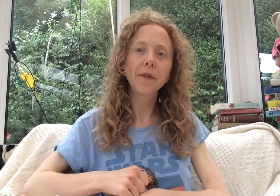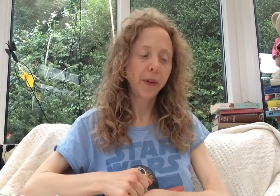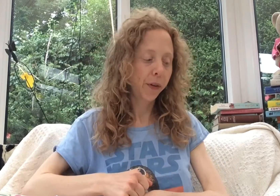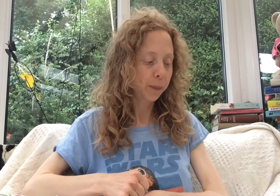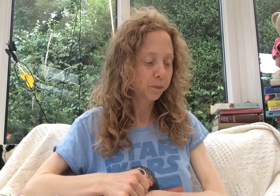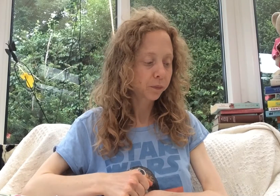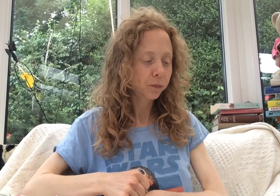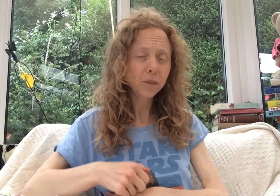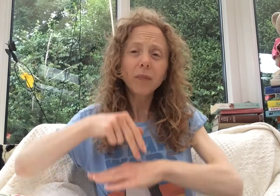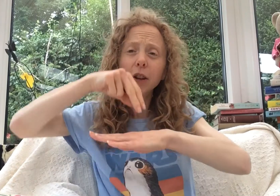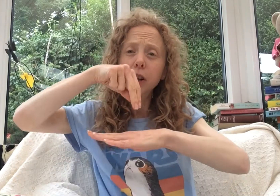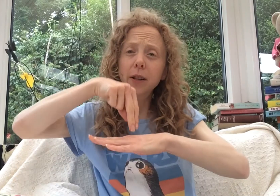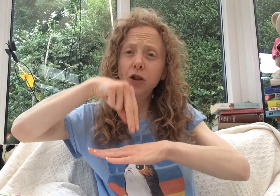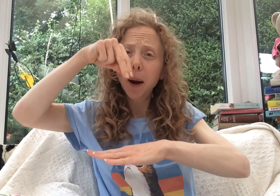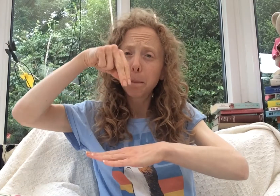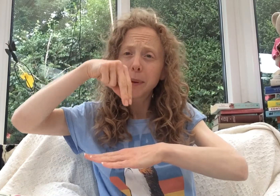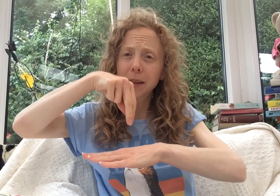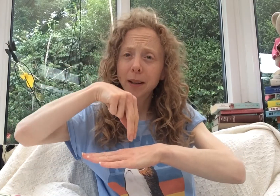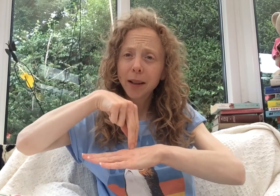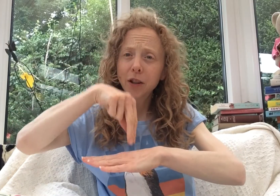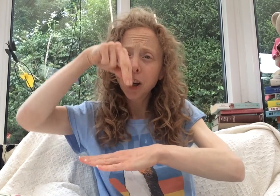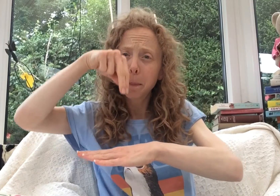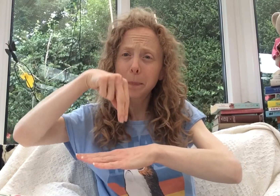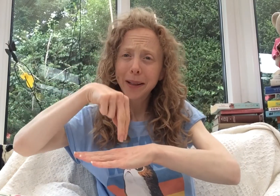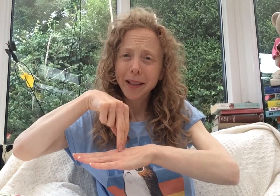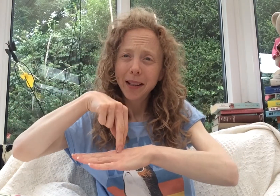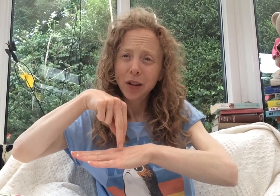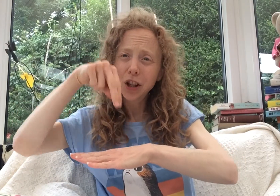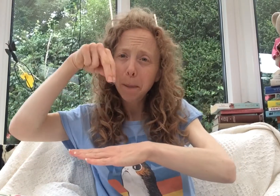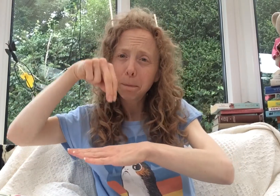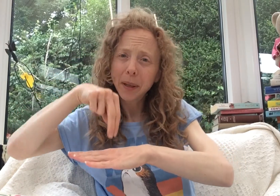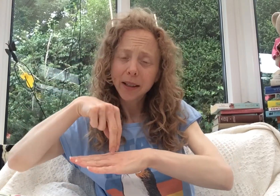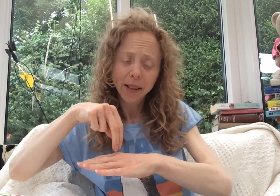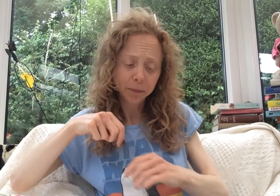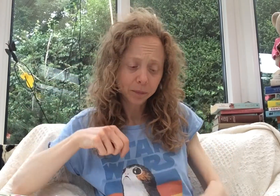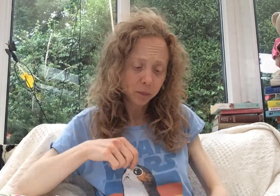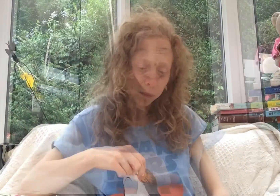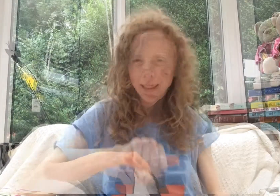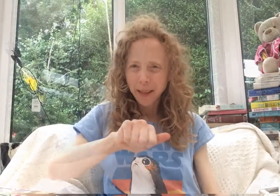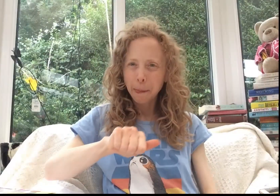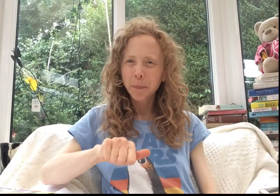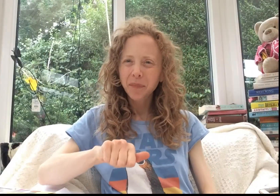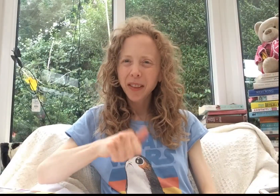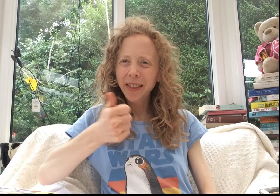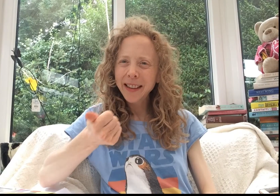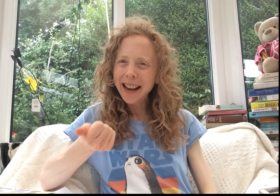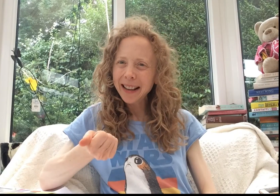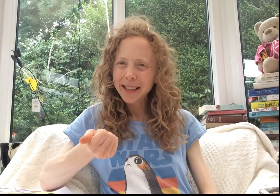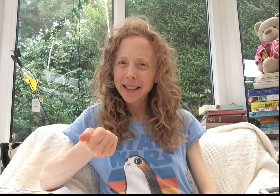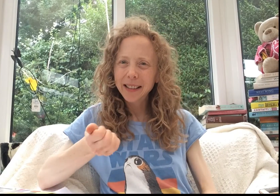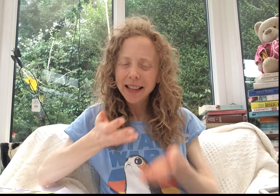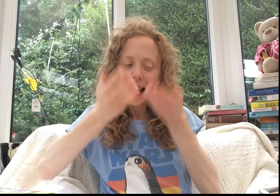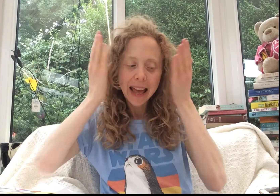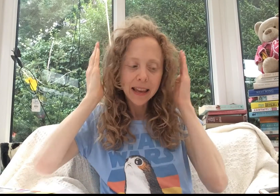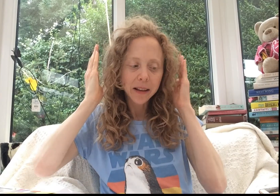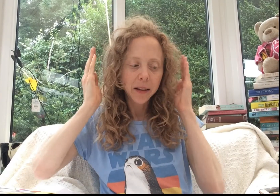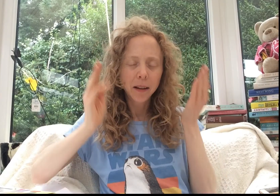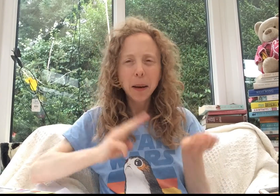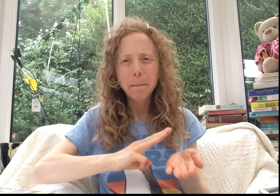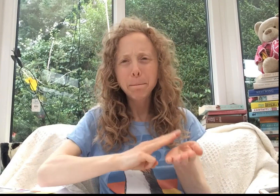once, just jumped, jumped, jumped. The next day,